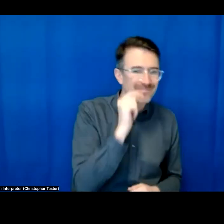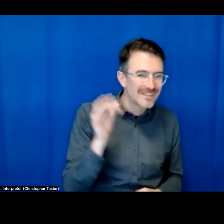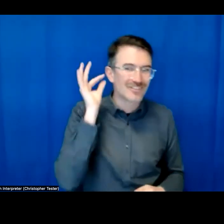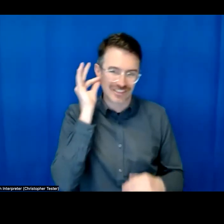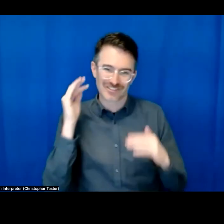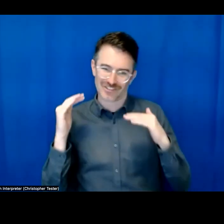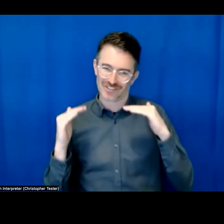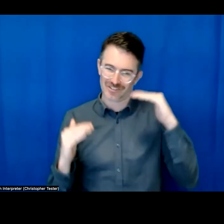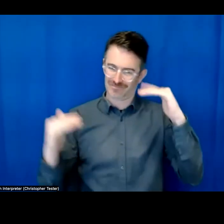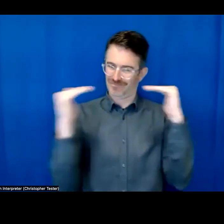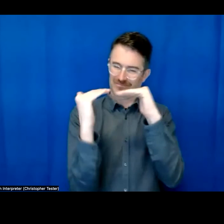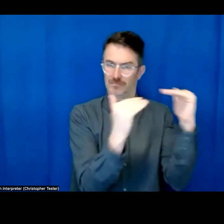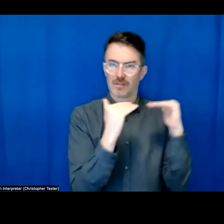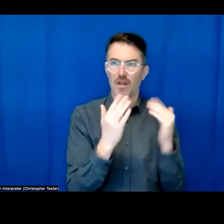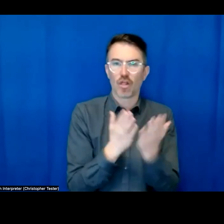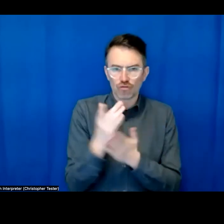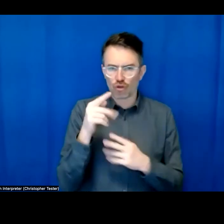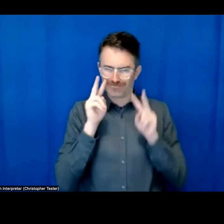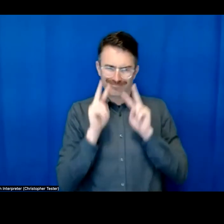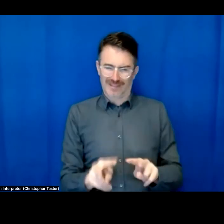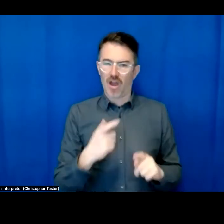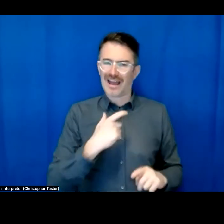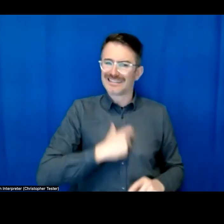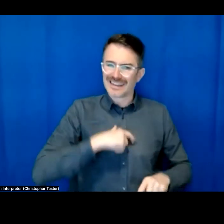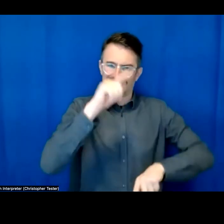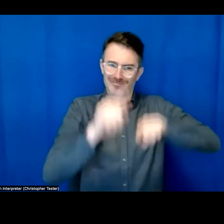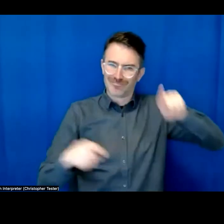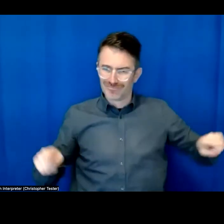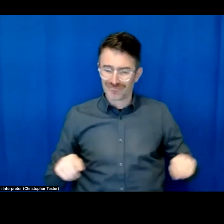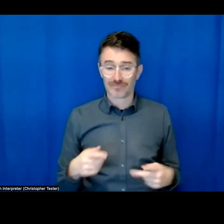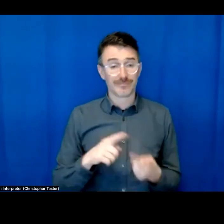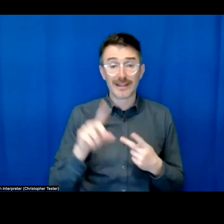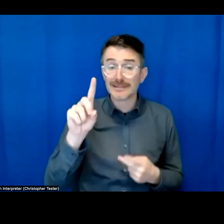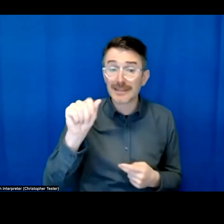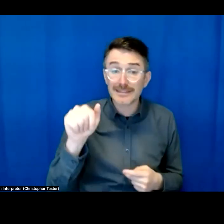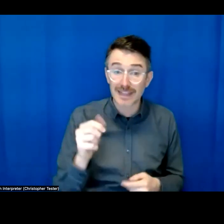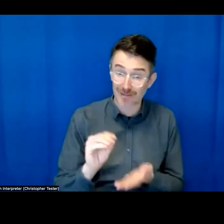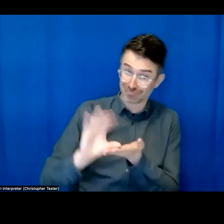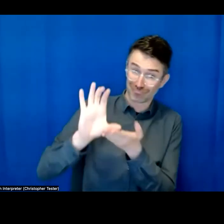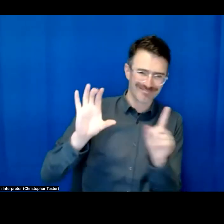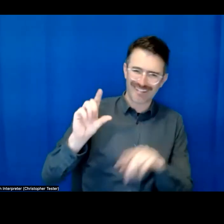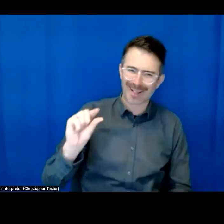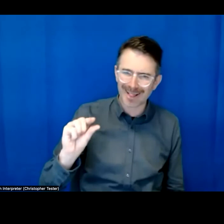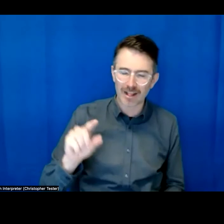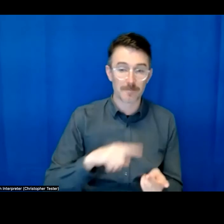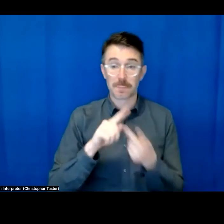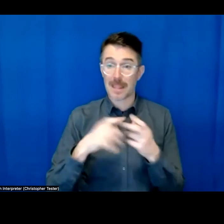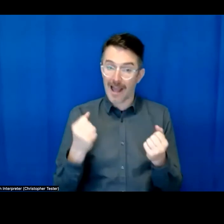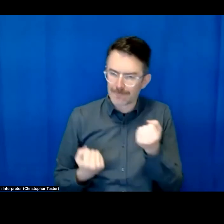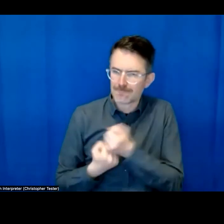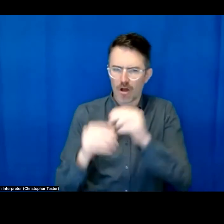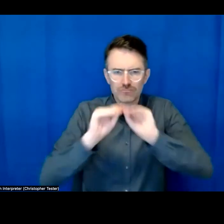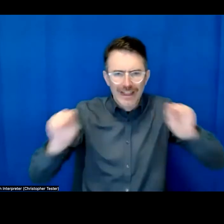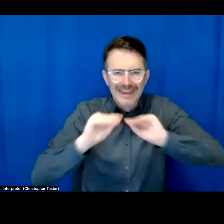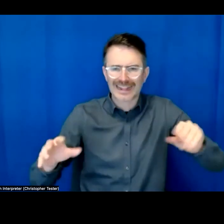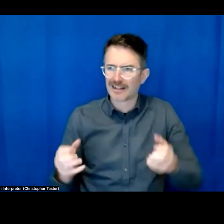of data, evidence, and capacity building, sensitization, and collective collaborations, and framing an intersectional lens in climate